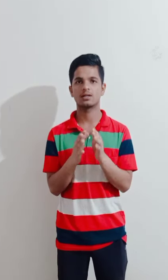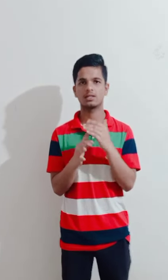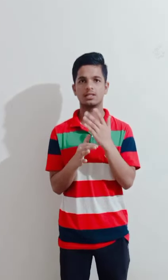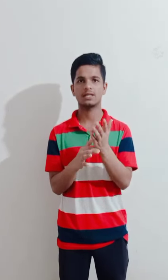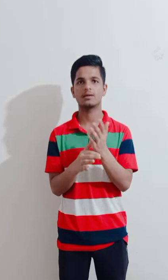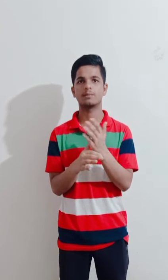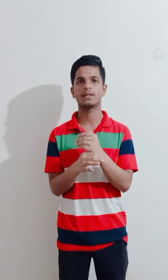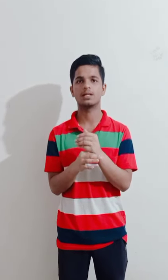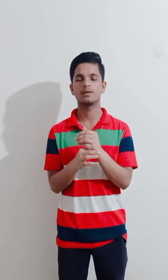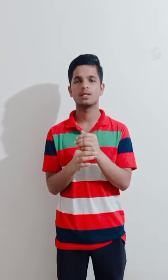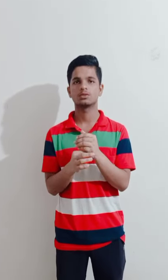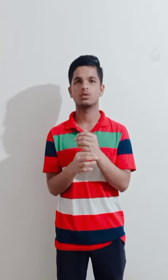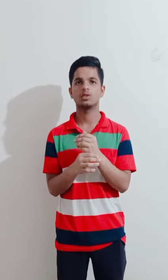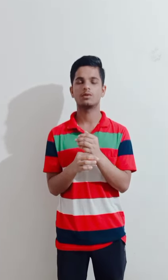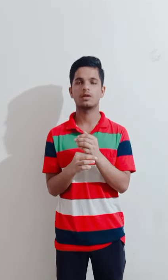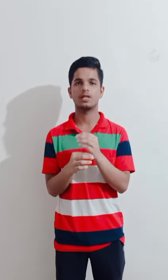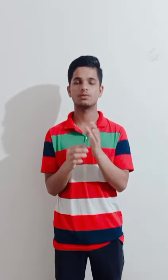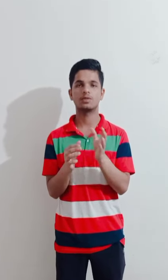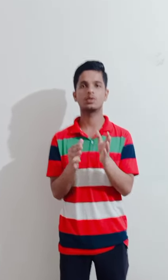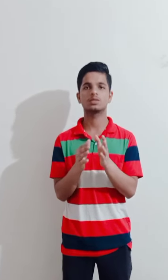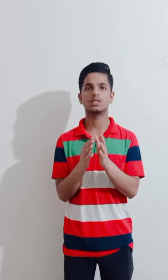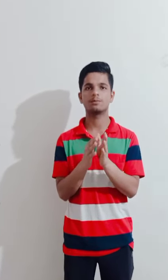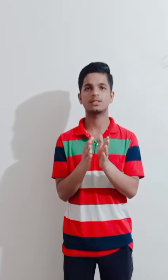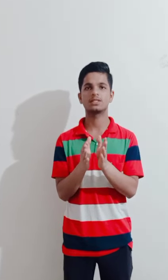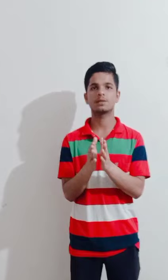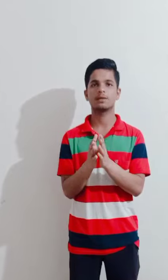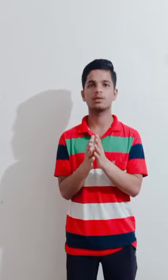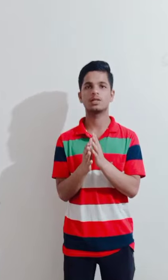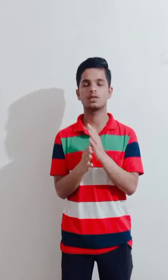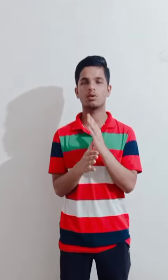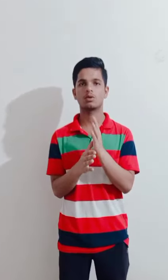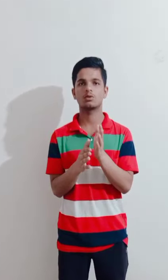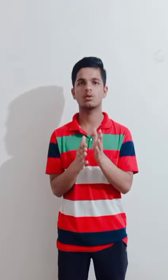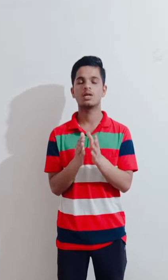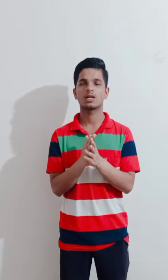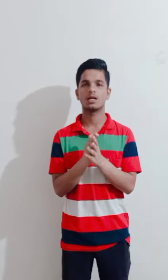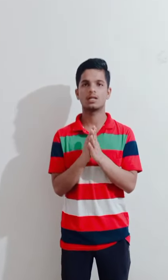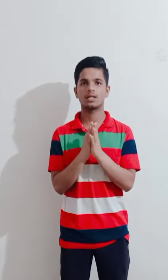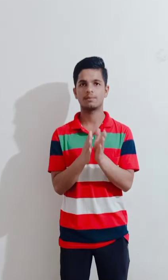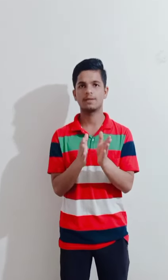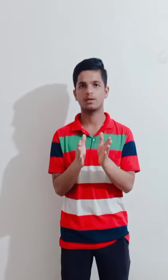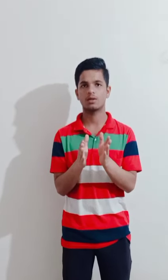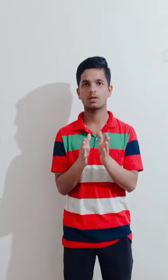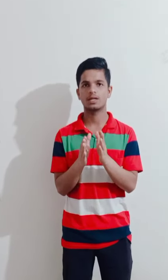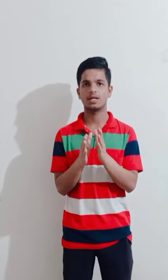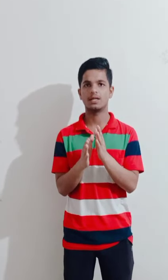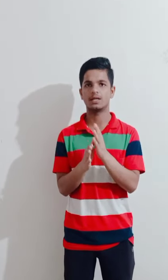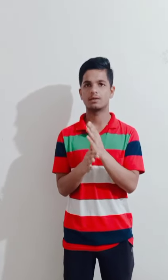in that method, so if, hence we use if else statement in order to terminate or to